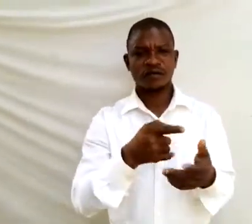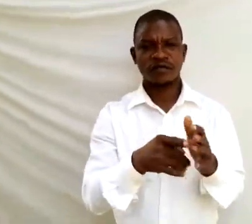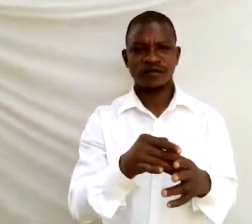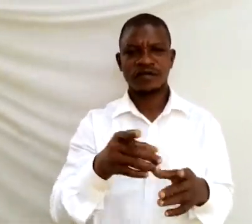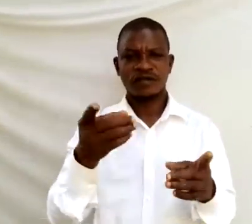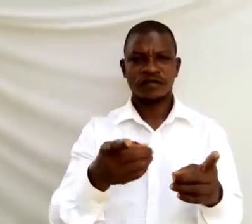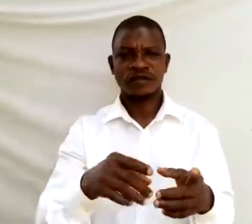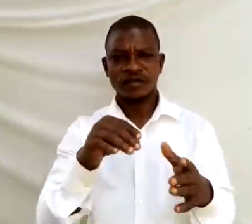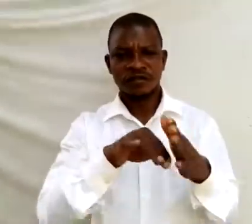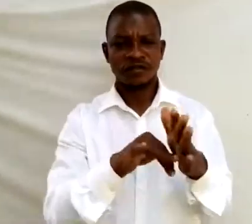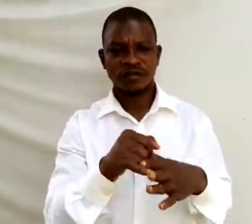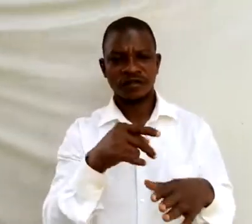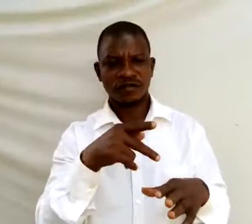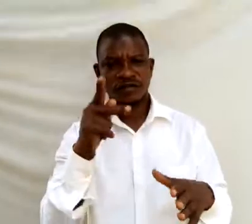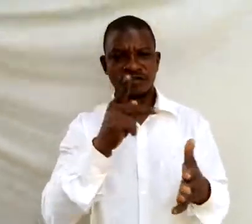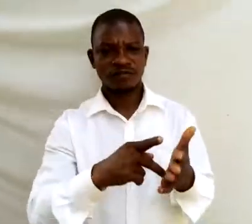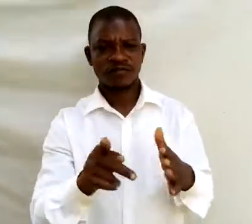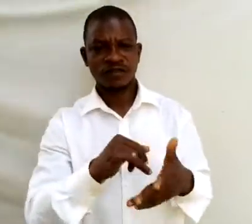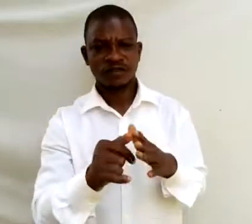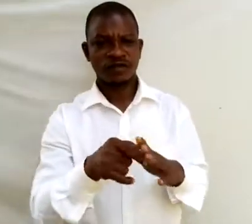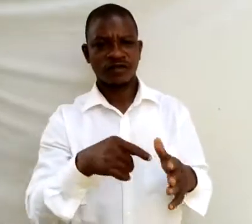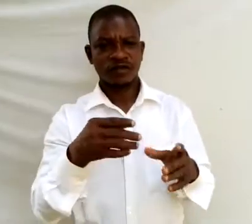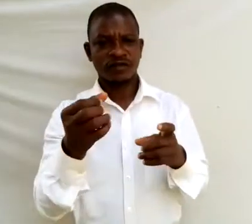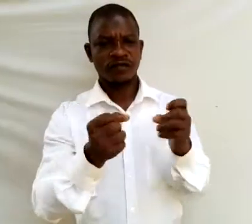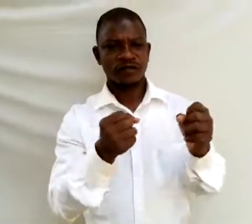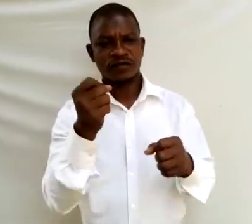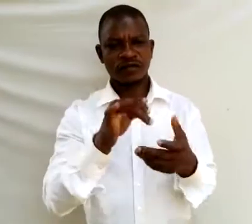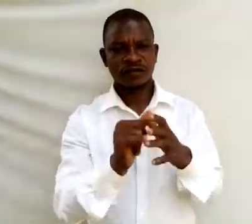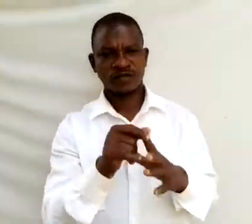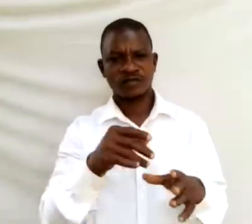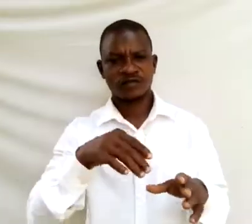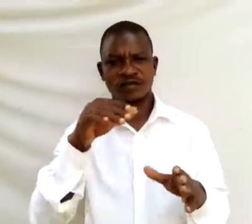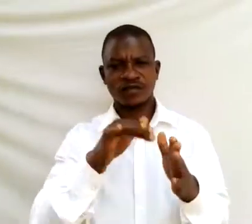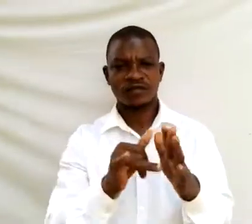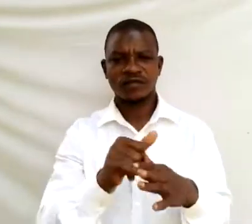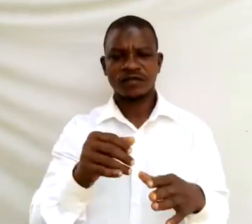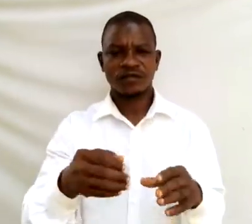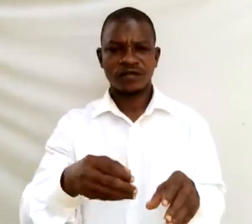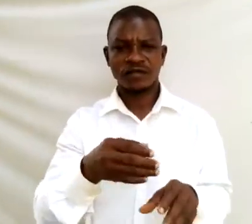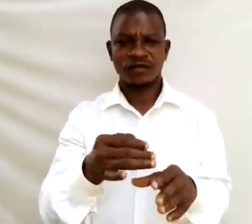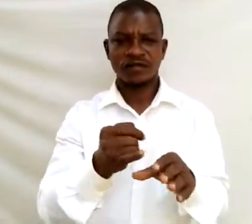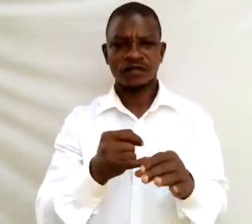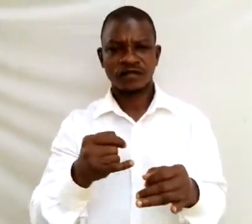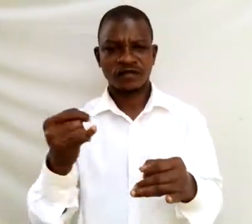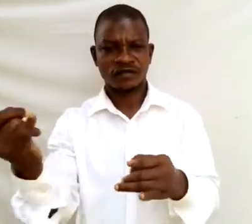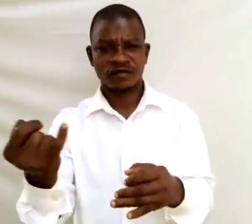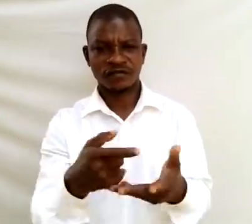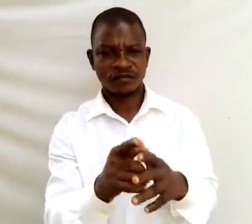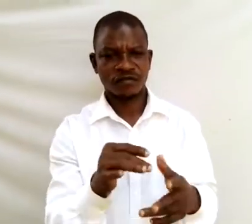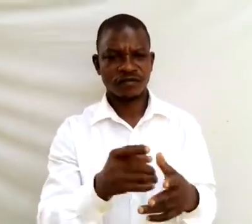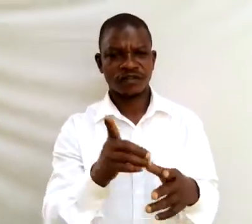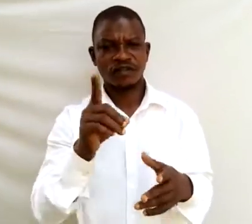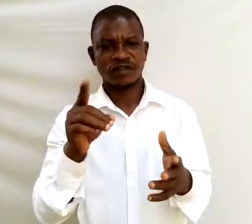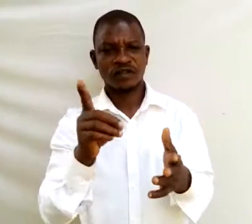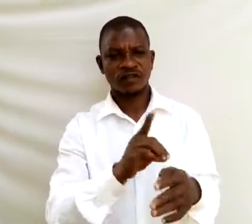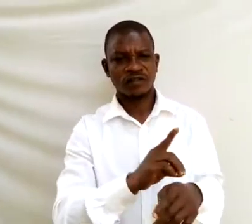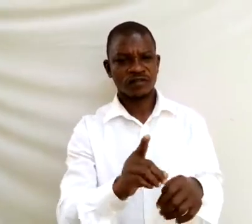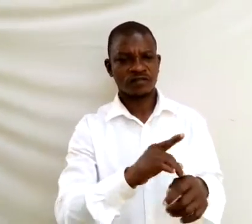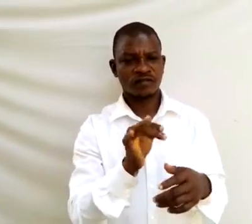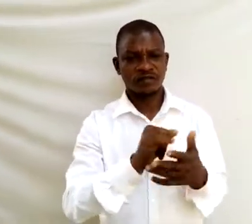in the price of cars as a result of decrease in import duty and cost of production will